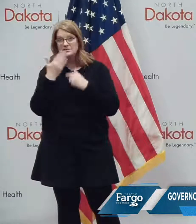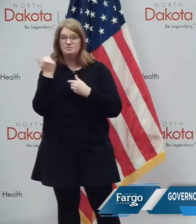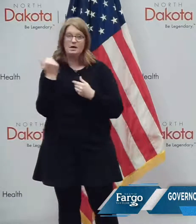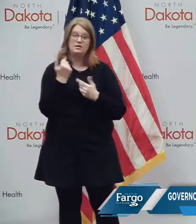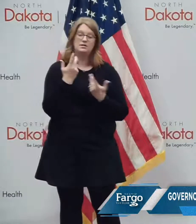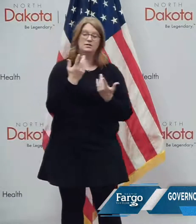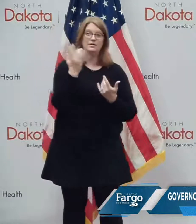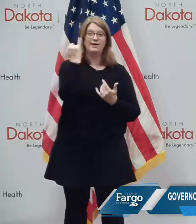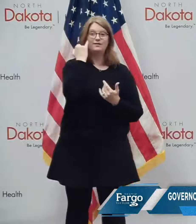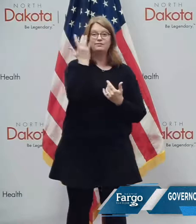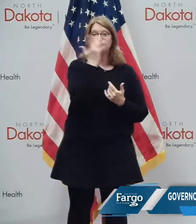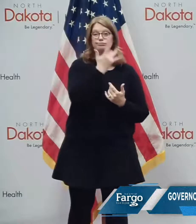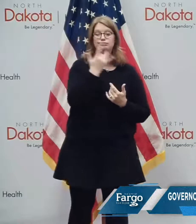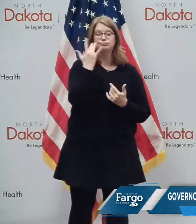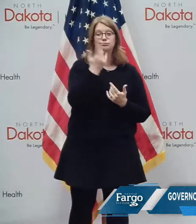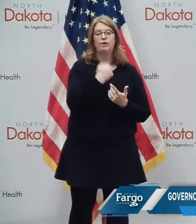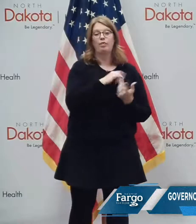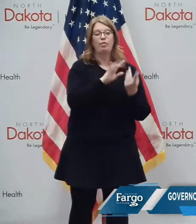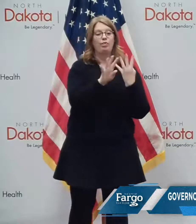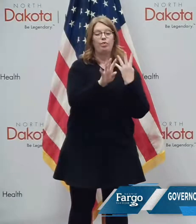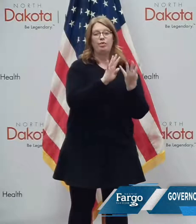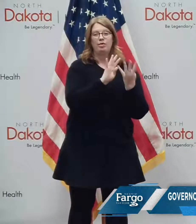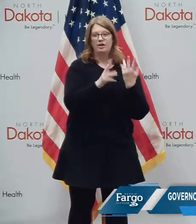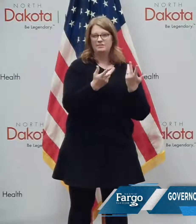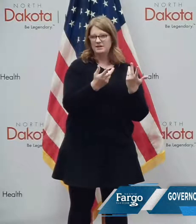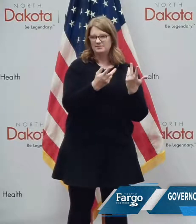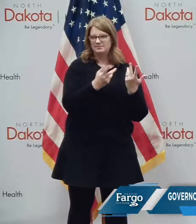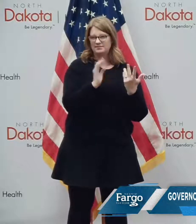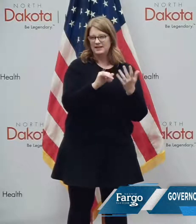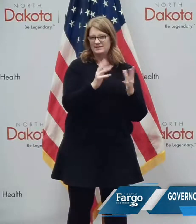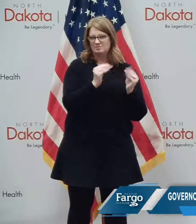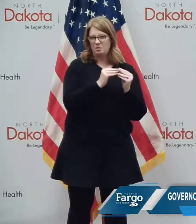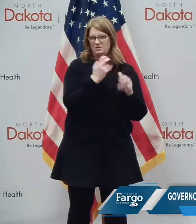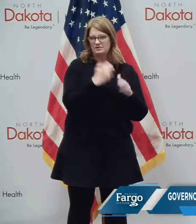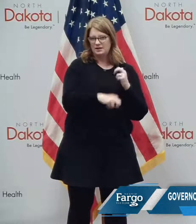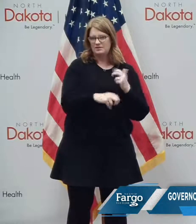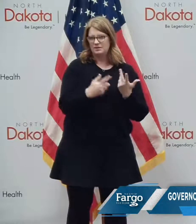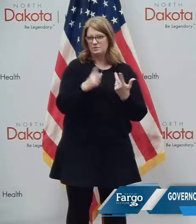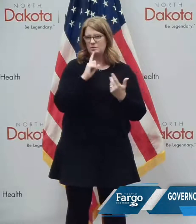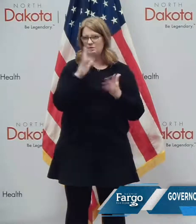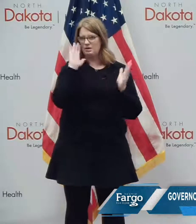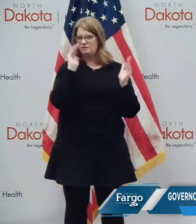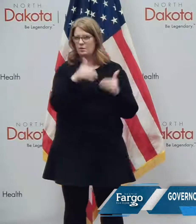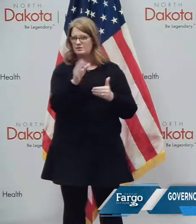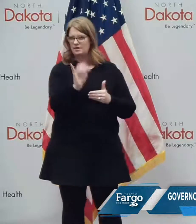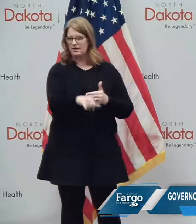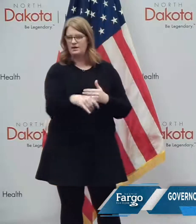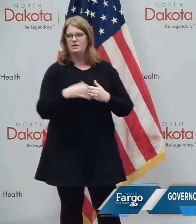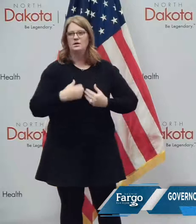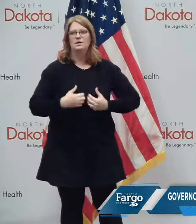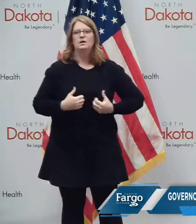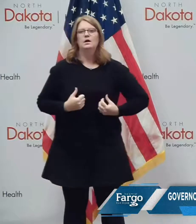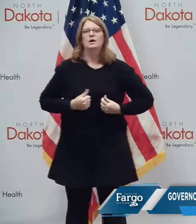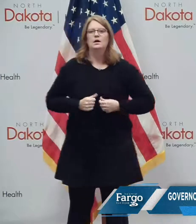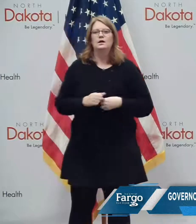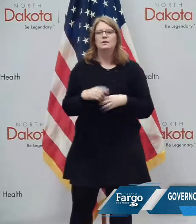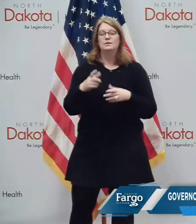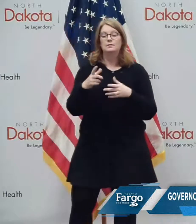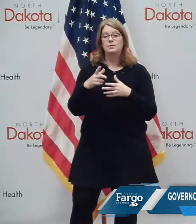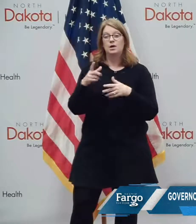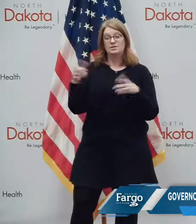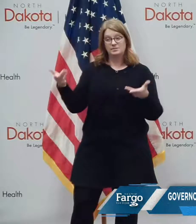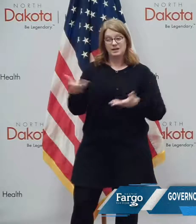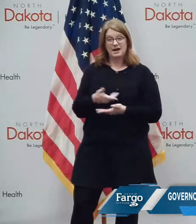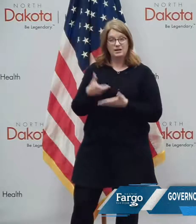keep focusing on that aspect of it. We also have been deploying professional cleaning services to